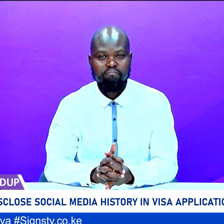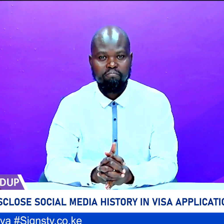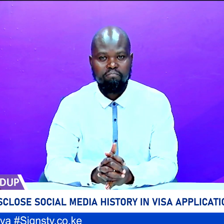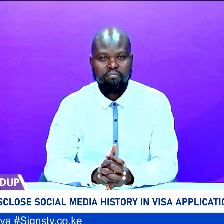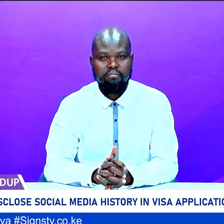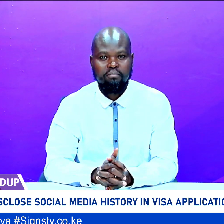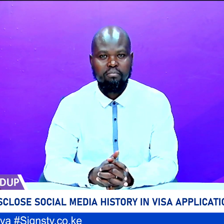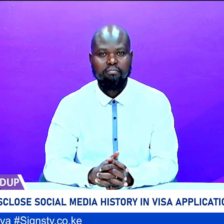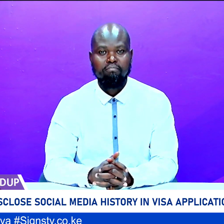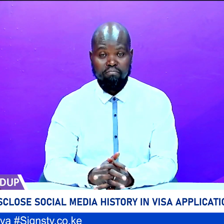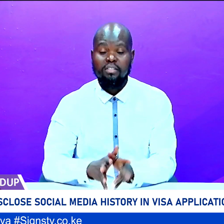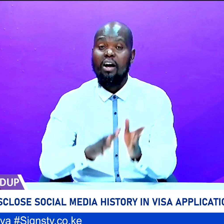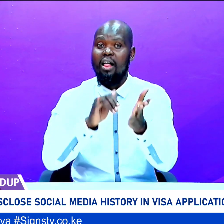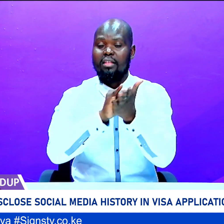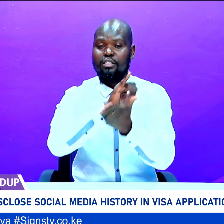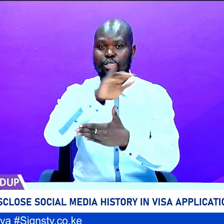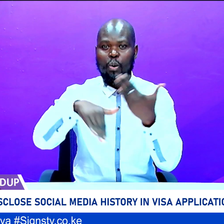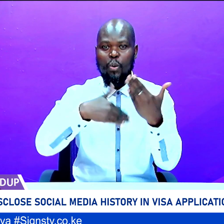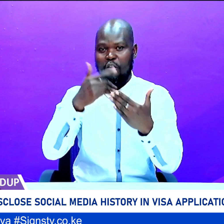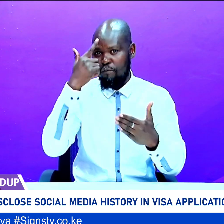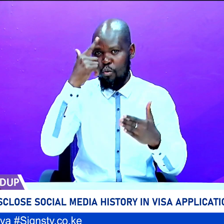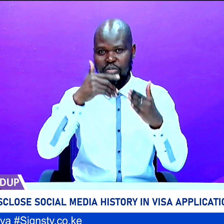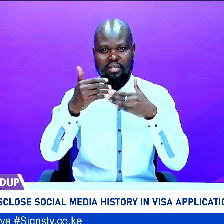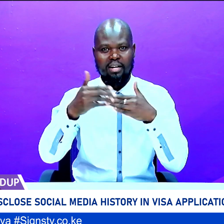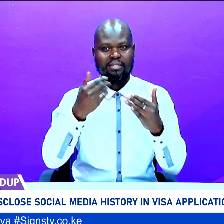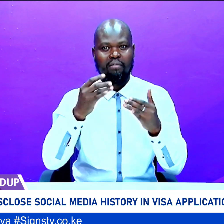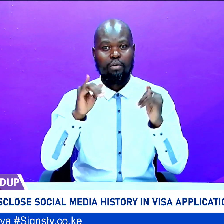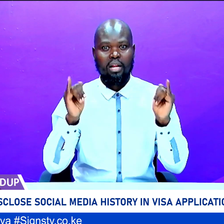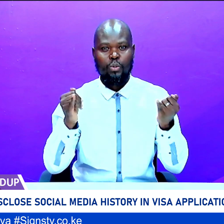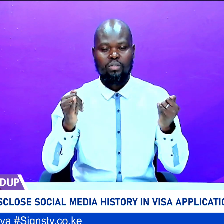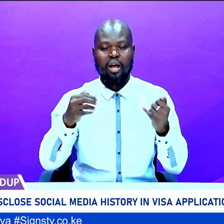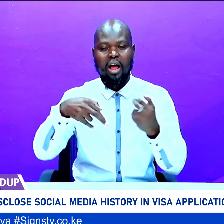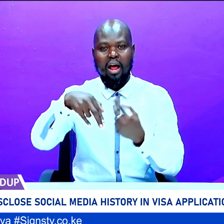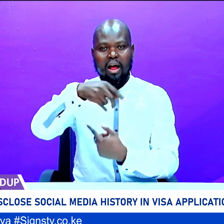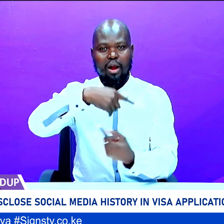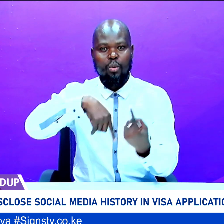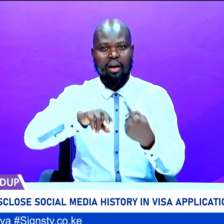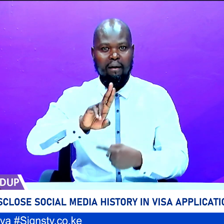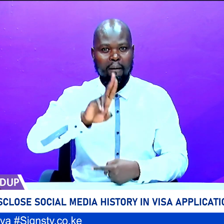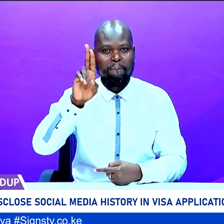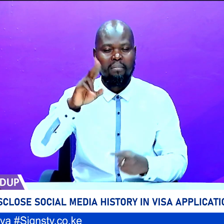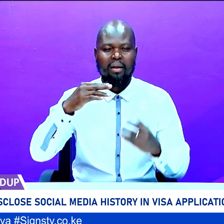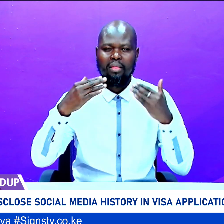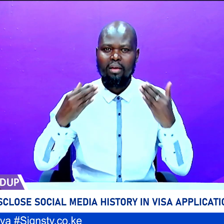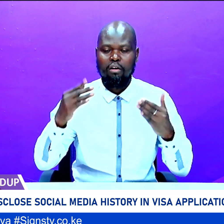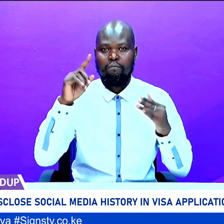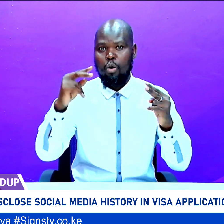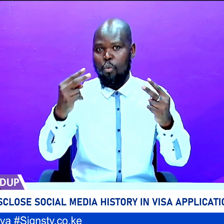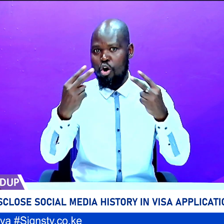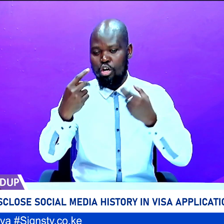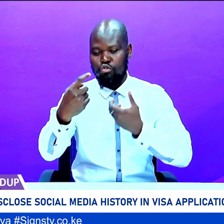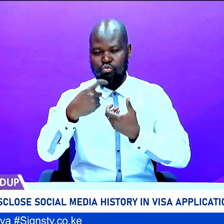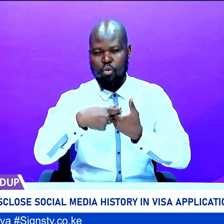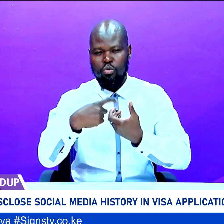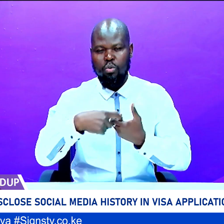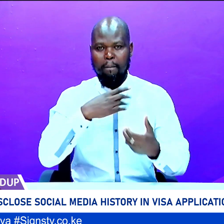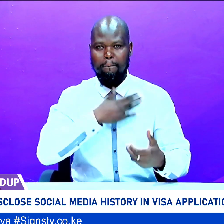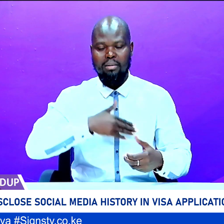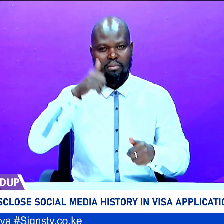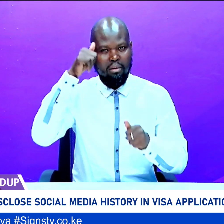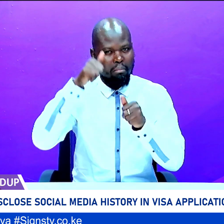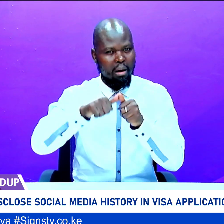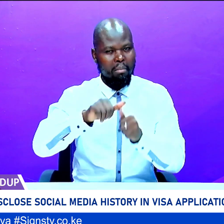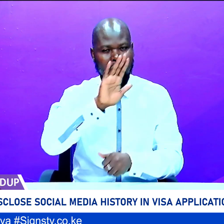non-immigrant visa applicants. That's all we had prepared for you, our viewers. Thank you for